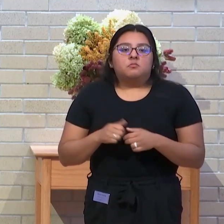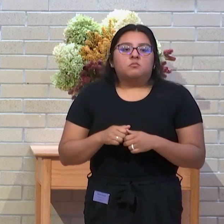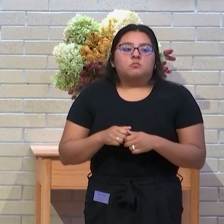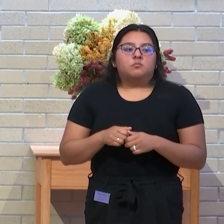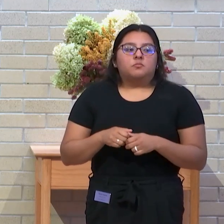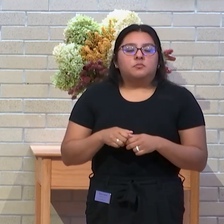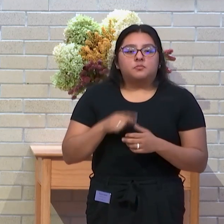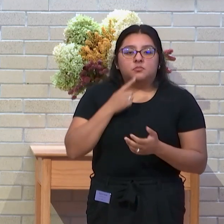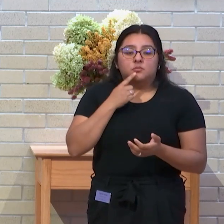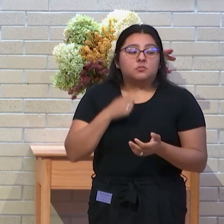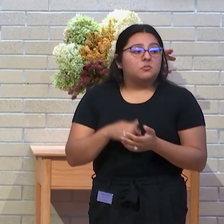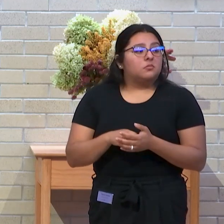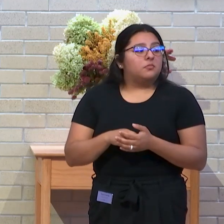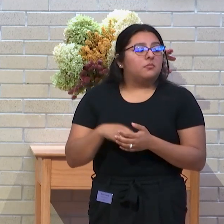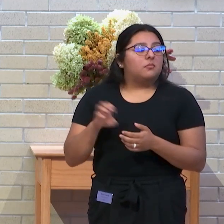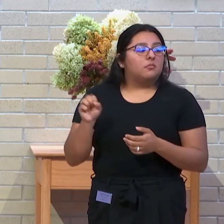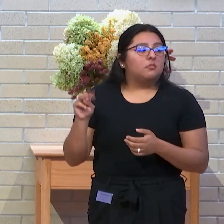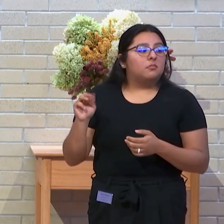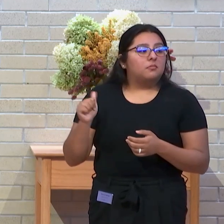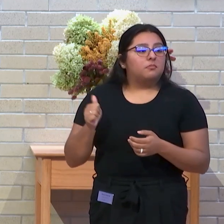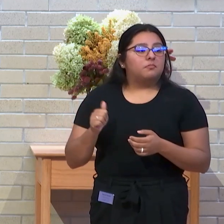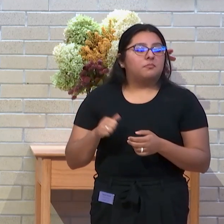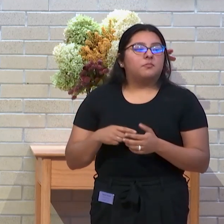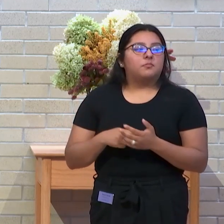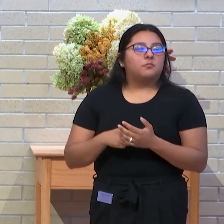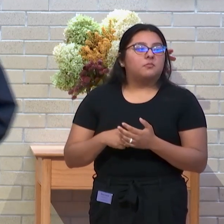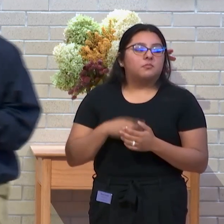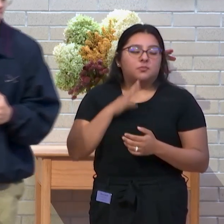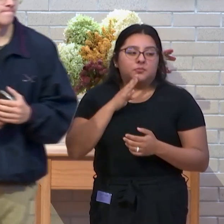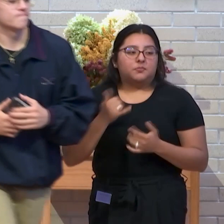first person to speak is Emma Greenridge, who went to Ecuador last spring.